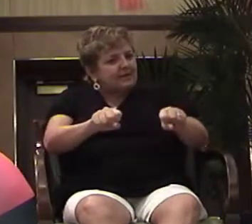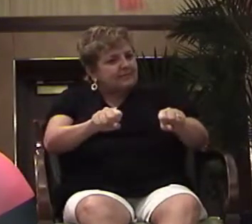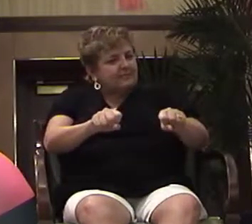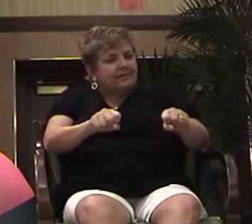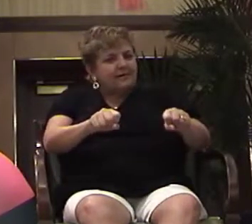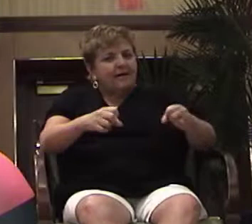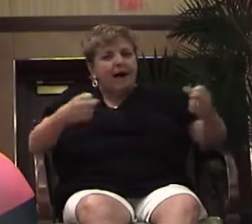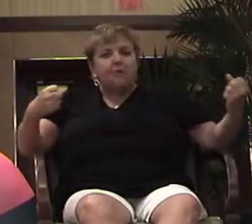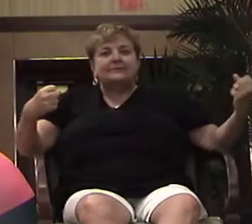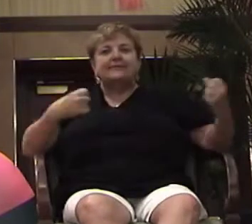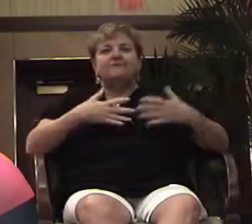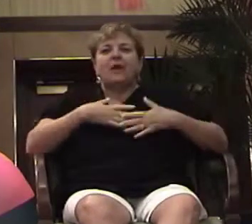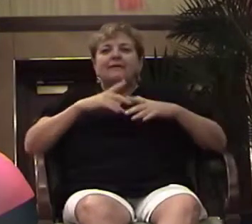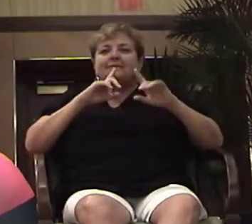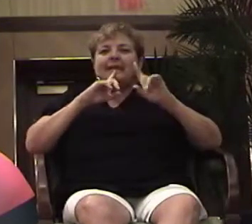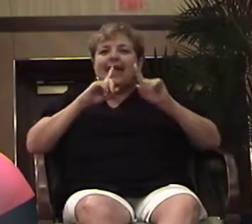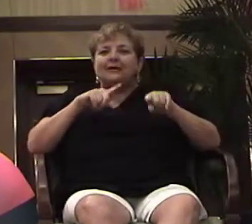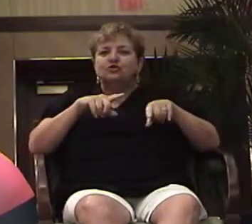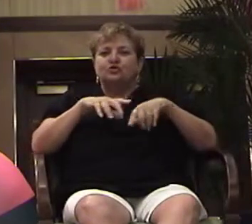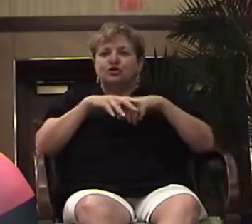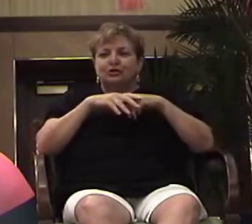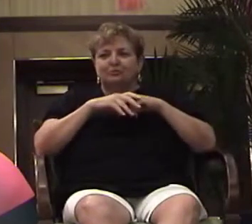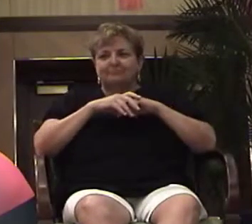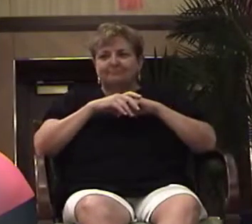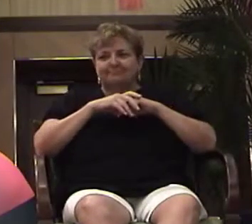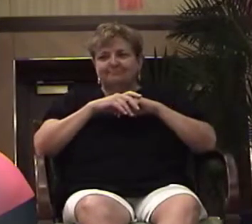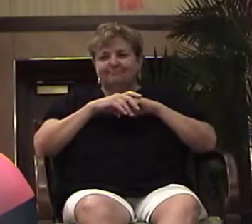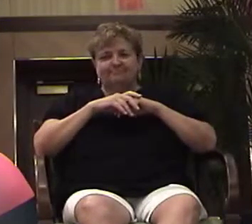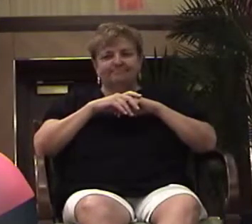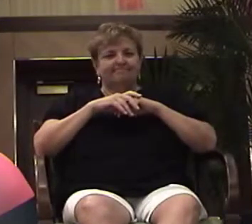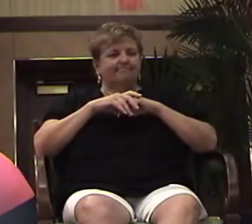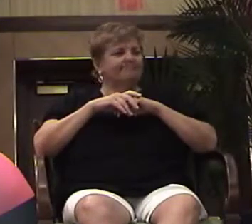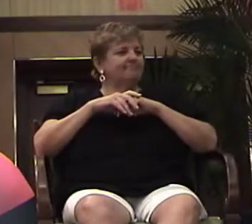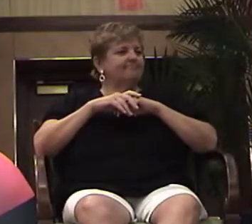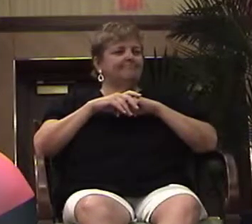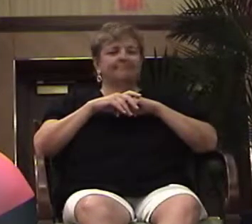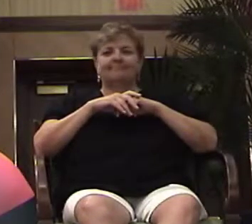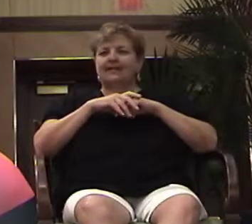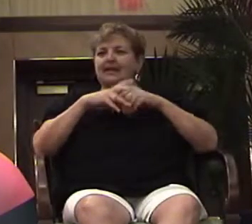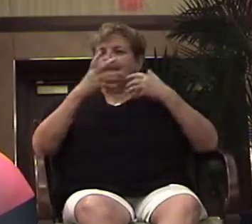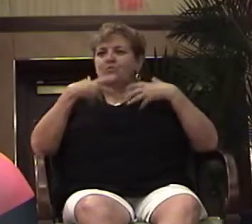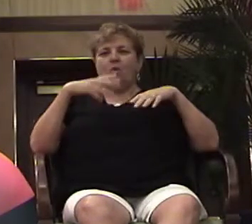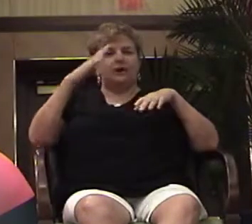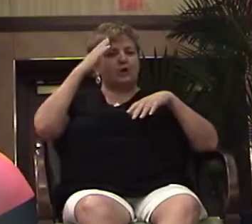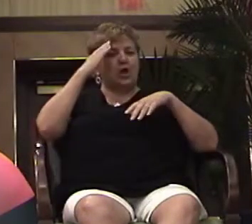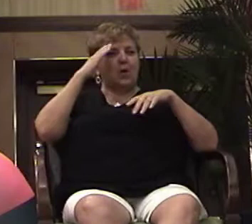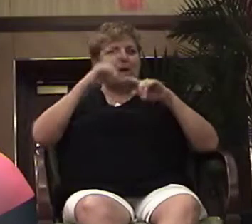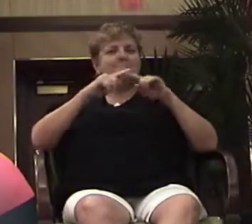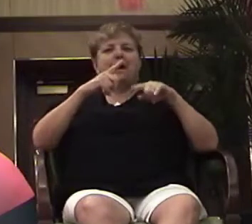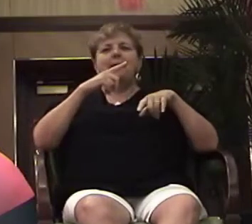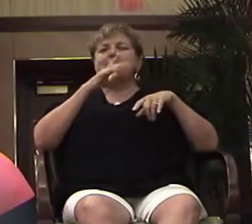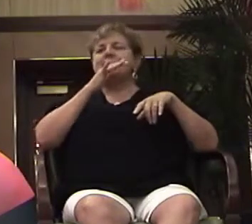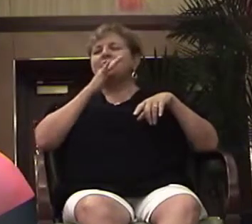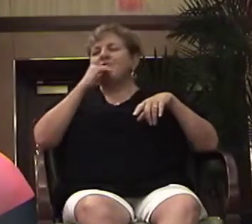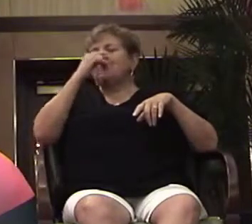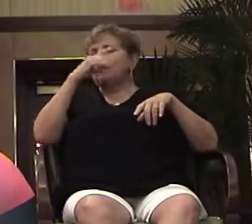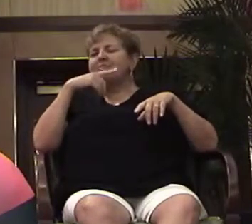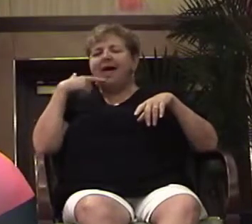afraid of the answer. And I couldn't have handled it before then, but she laughed. She thought that was the funniest thing. All